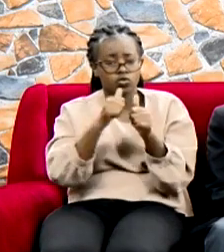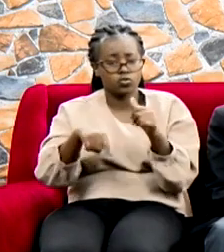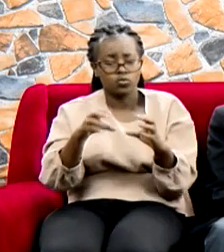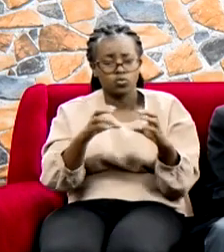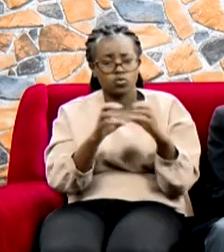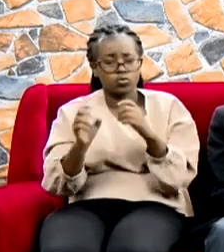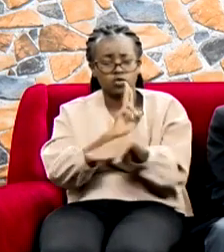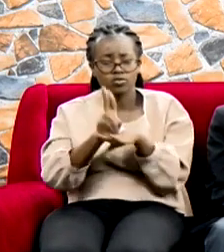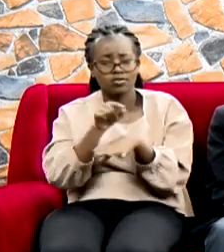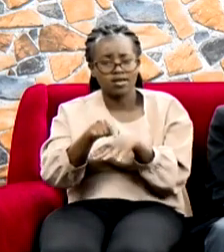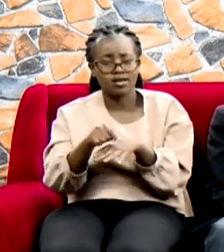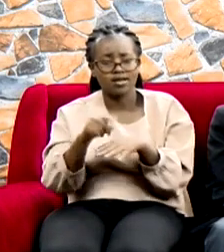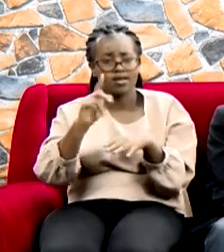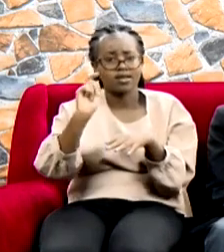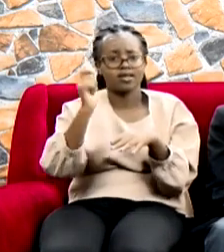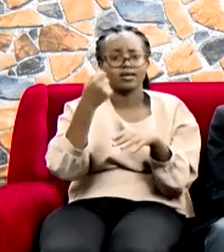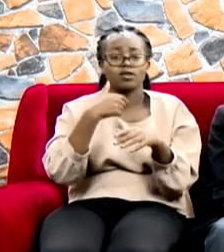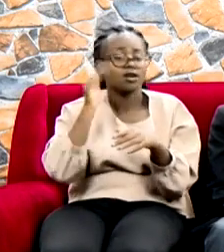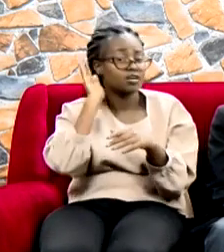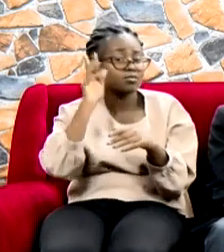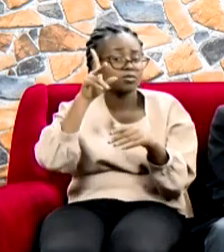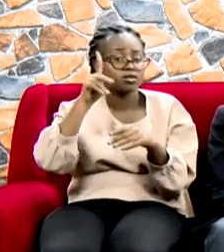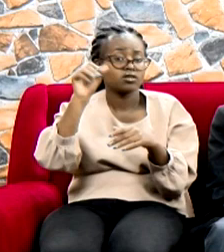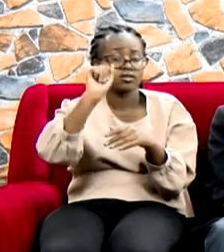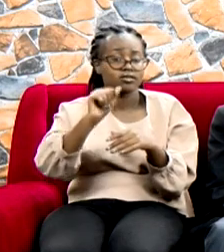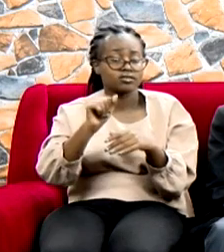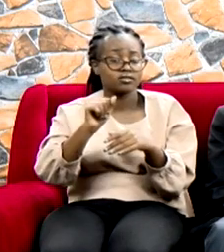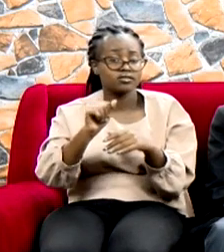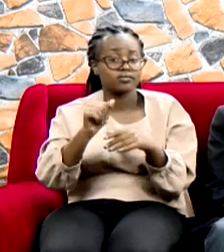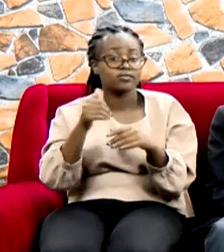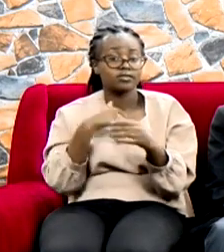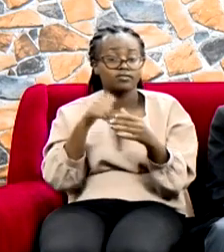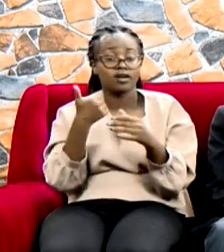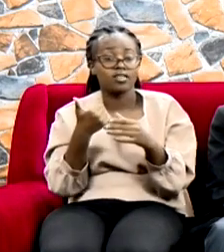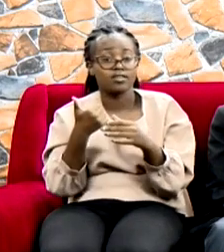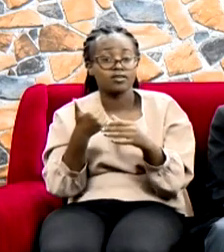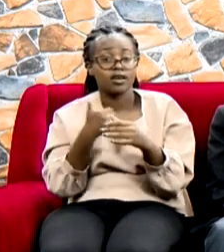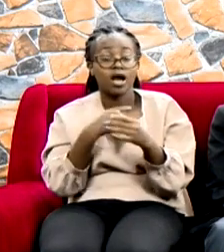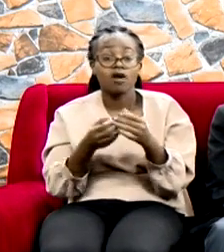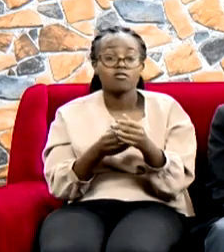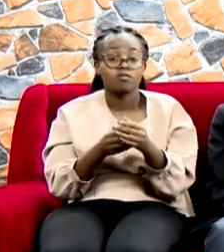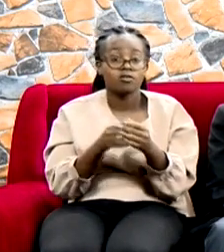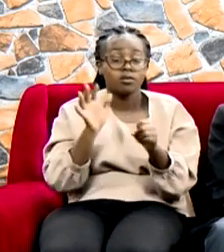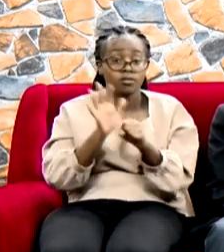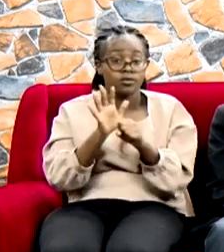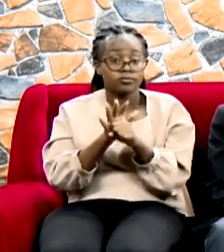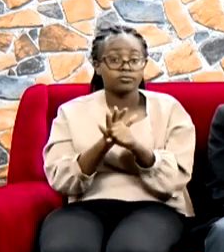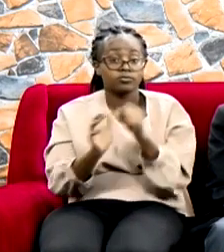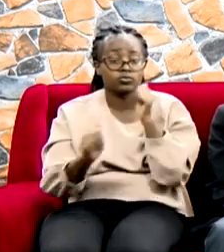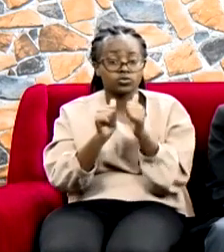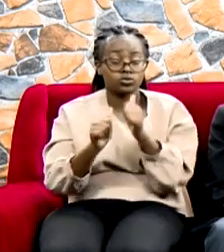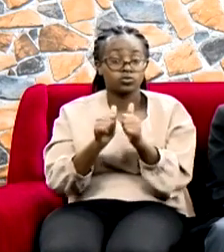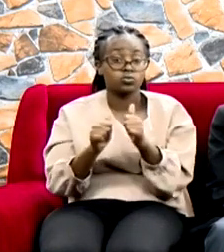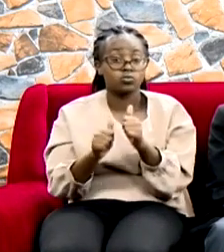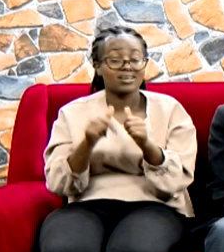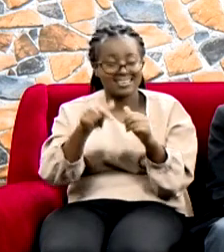Kenya? I know I've heard about DSM. Yes. Yeah. There was another one. They're very complex terms. So which one?